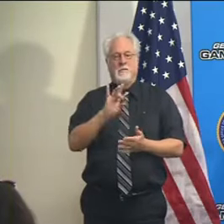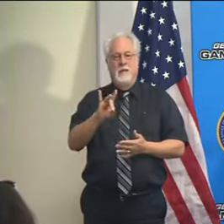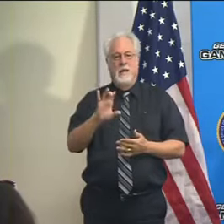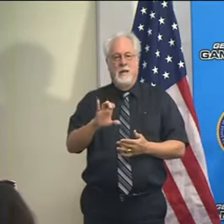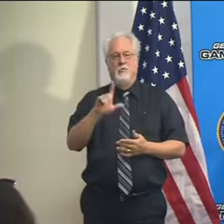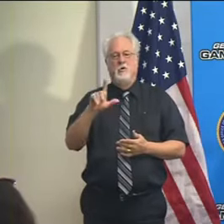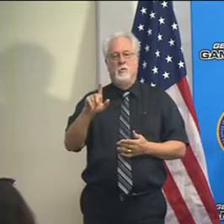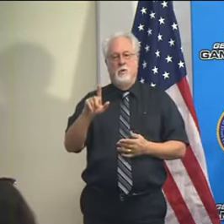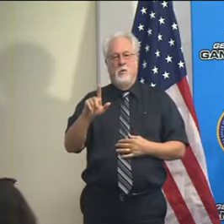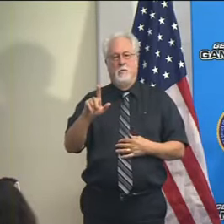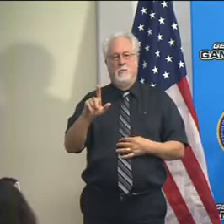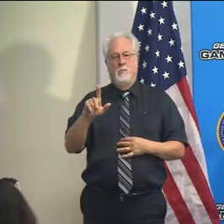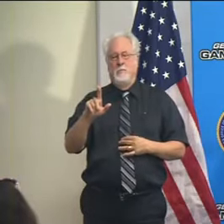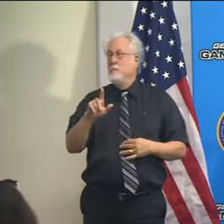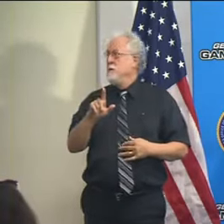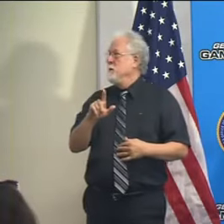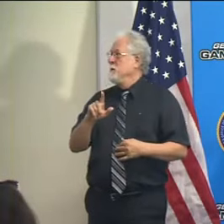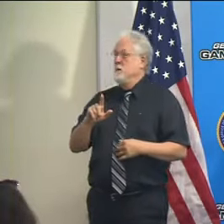4,821.